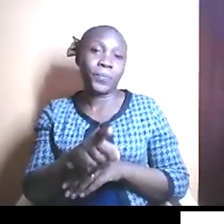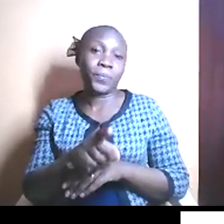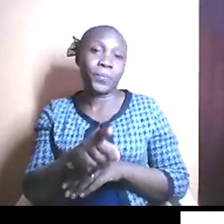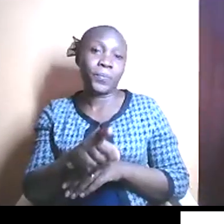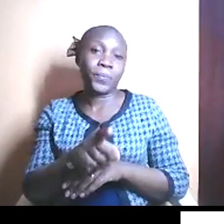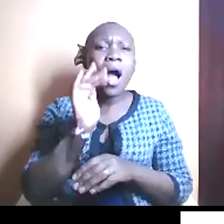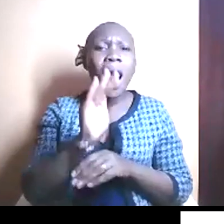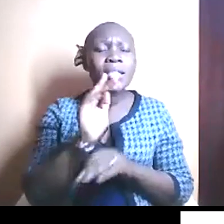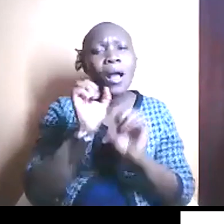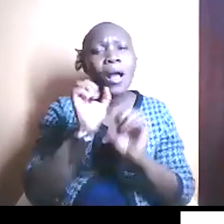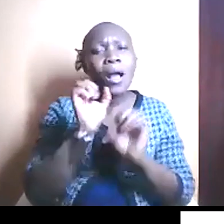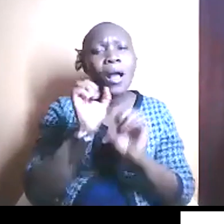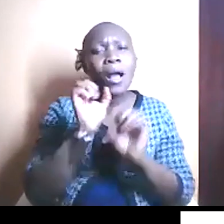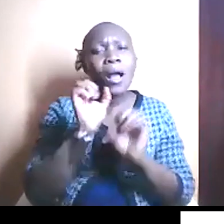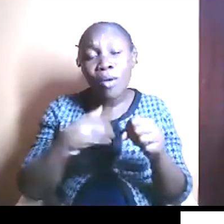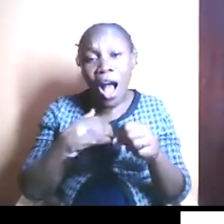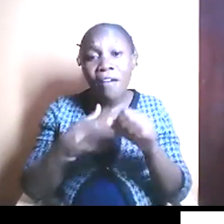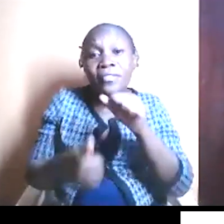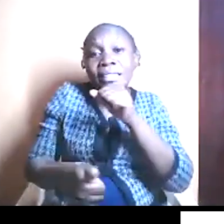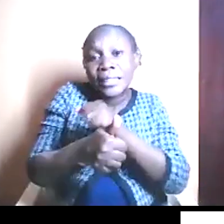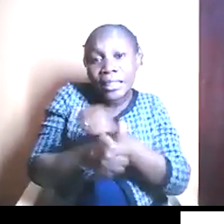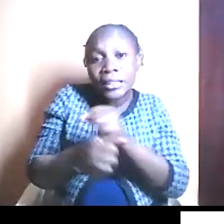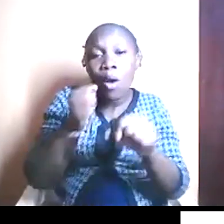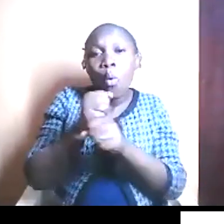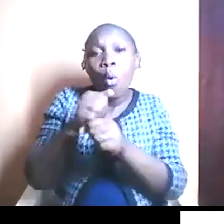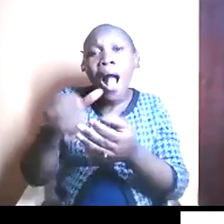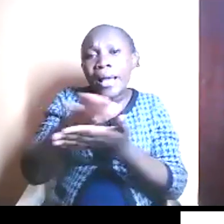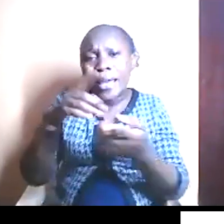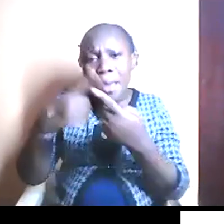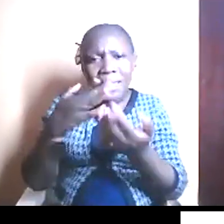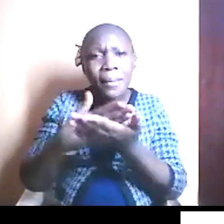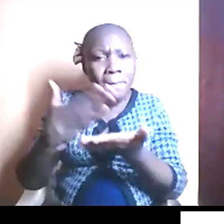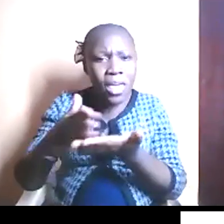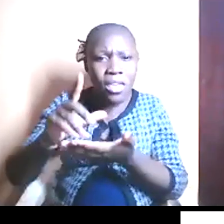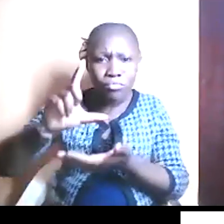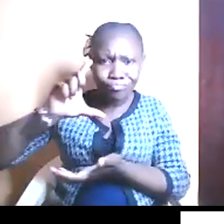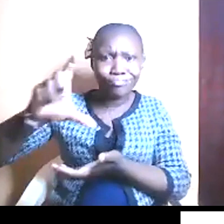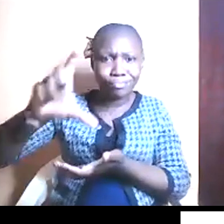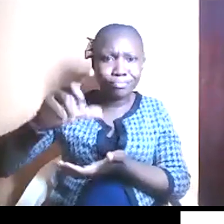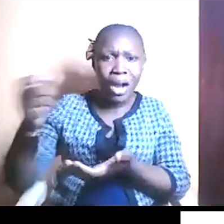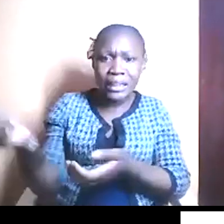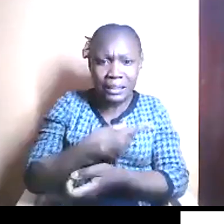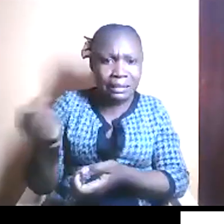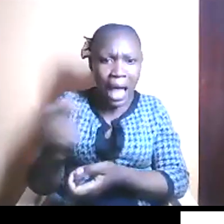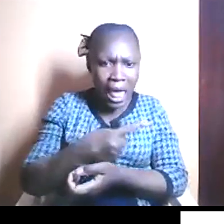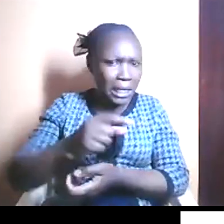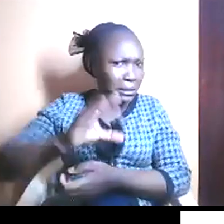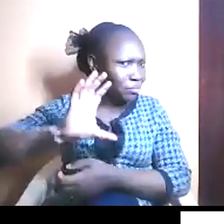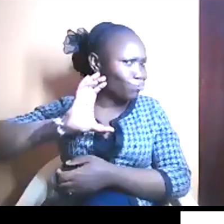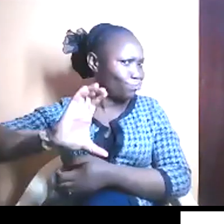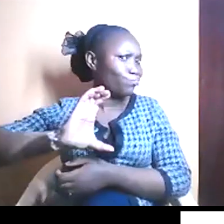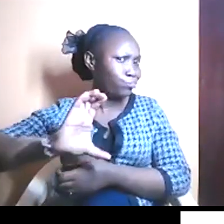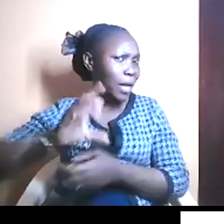a toxic workplace, even with a big salary? Some people have really big jobs, a lot